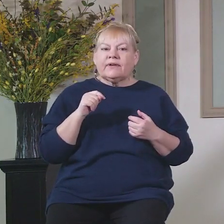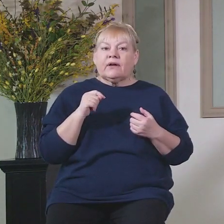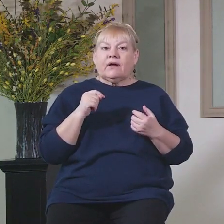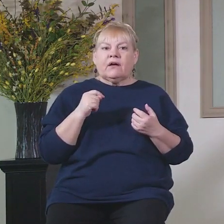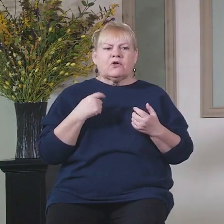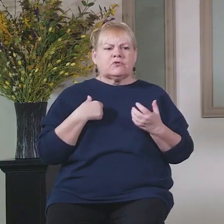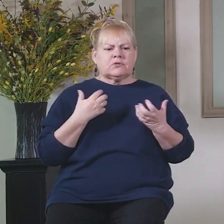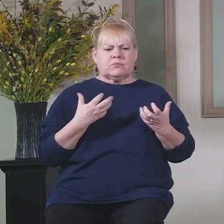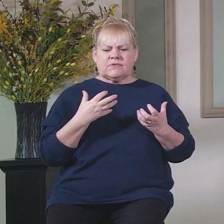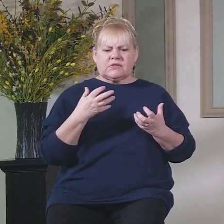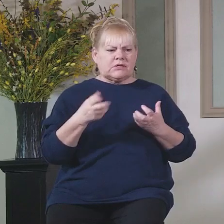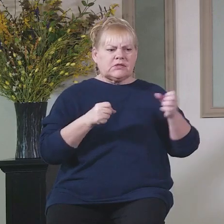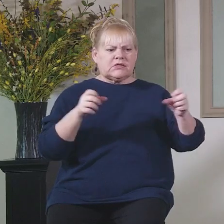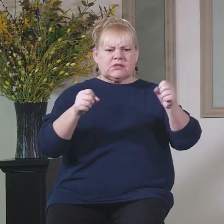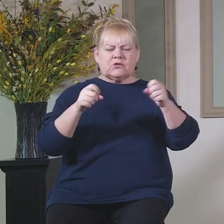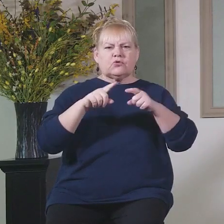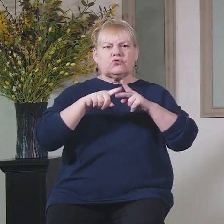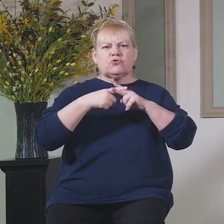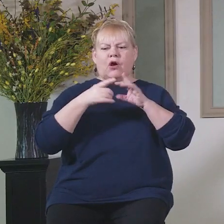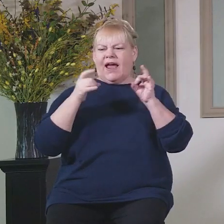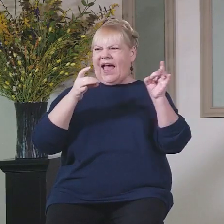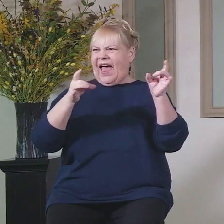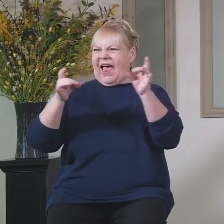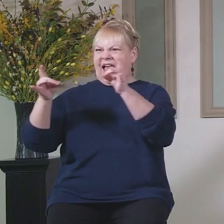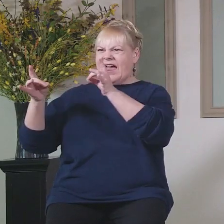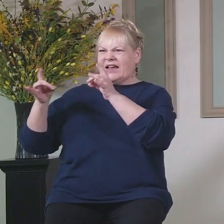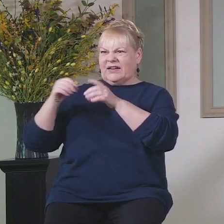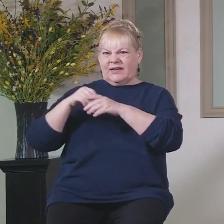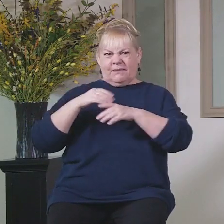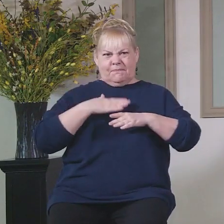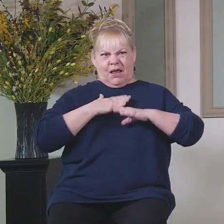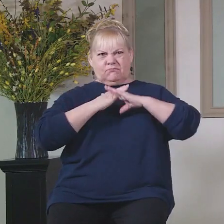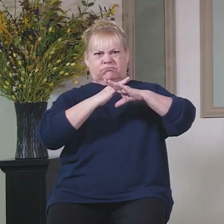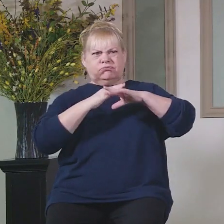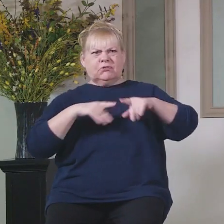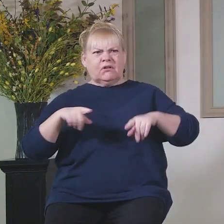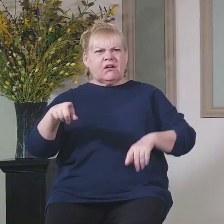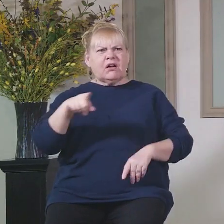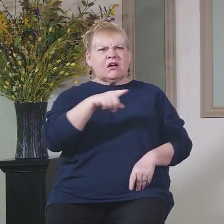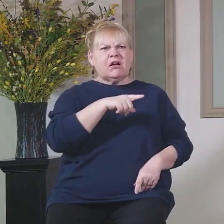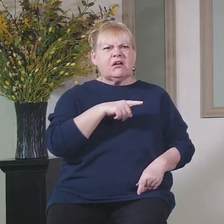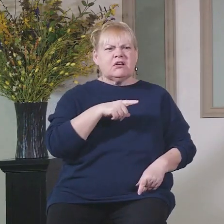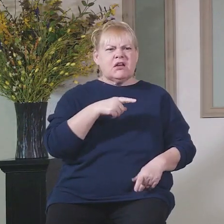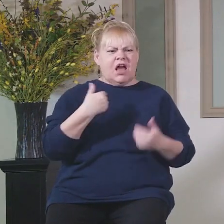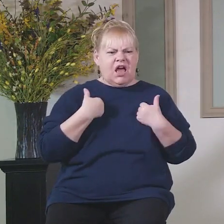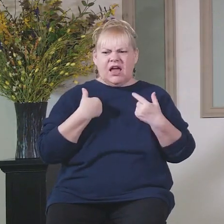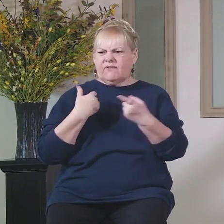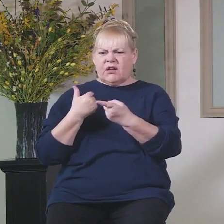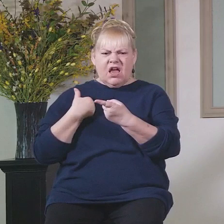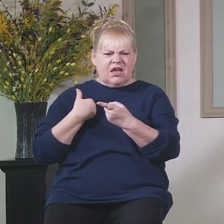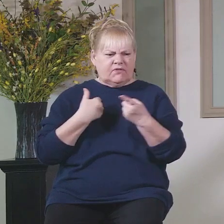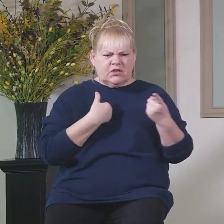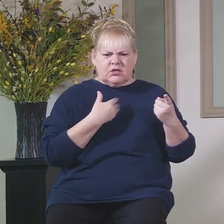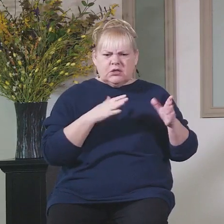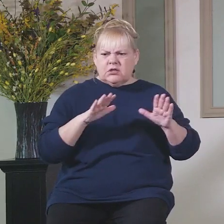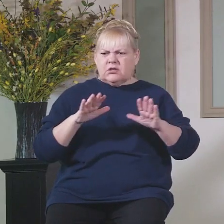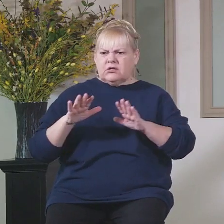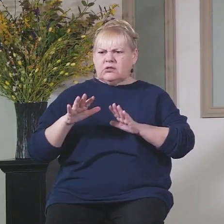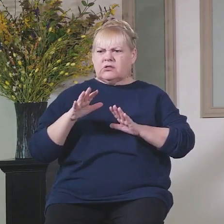what you want, you end up hating everybody who gets in your way because they're preventing you from getting what you want.